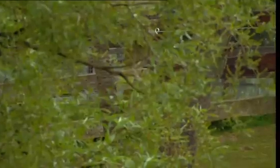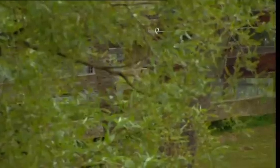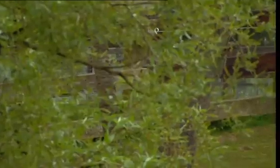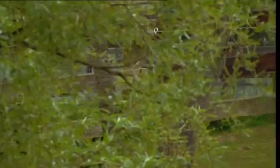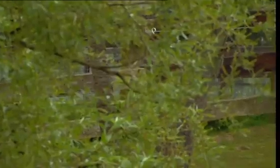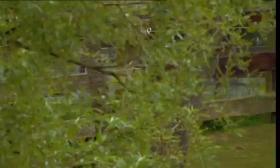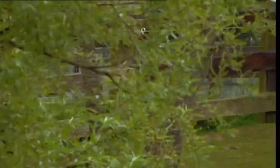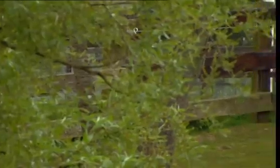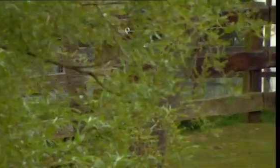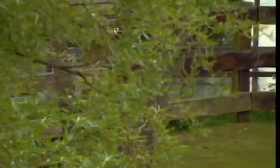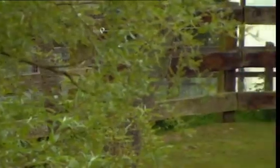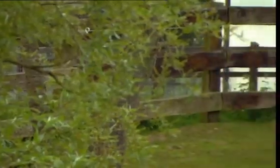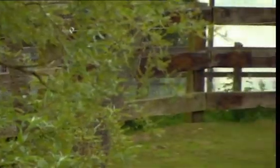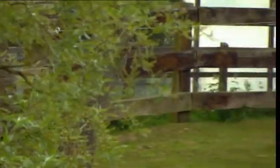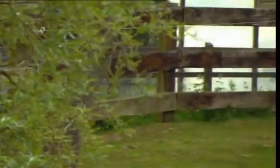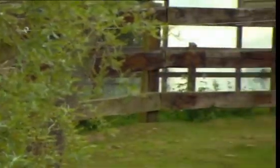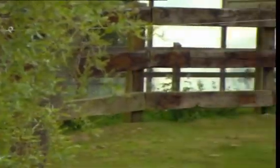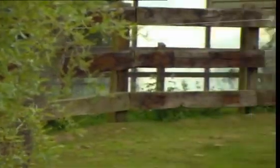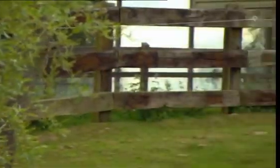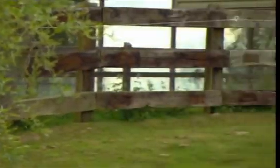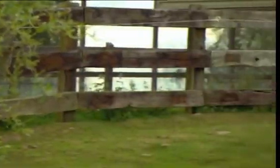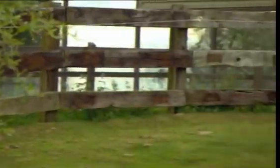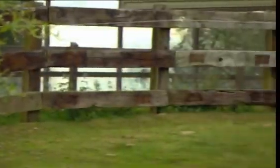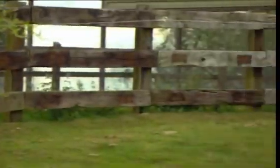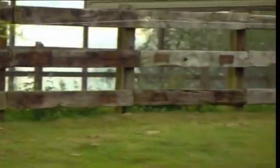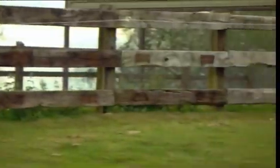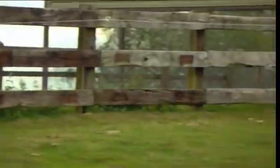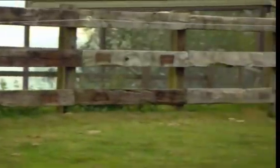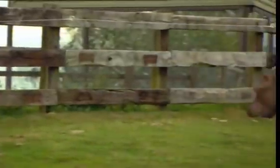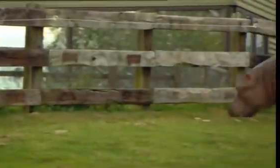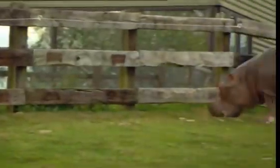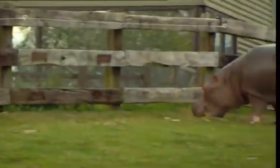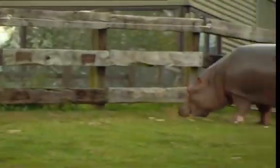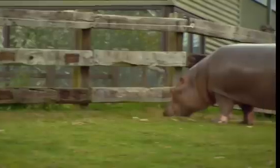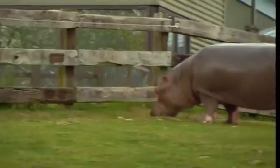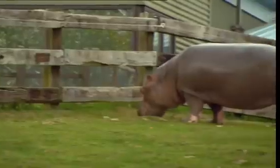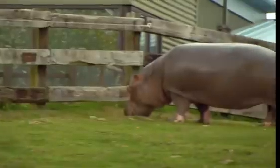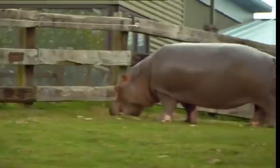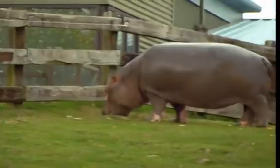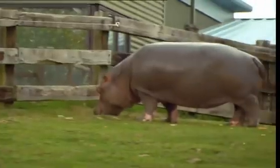the hippopotamus? It's somewhere here. When you see it, wave or cheer.